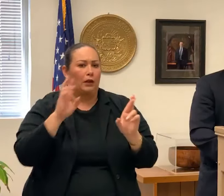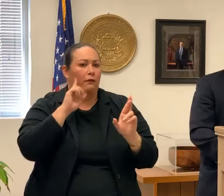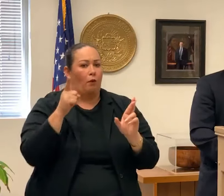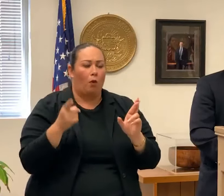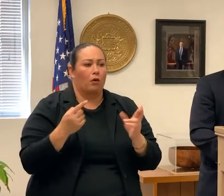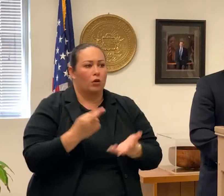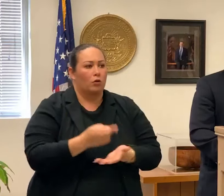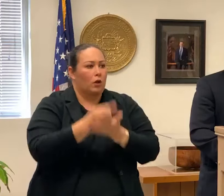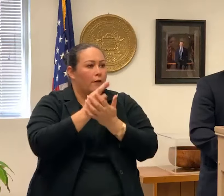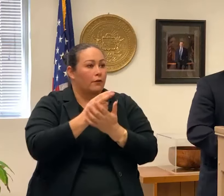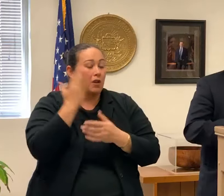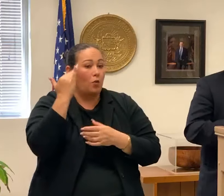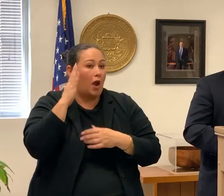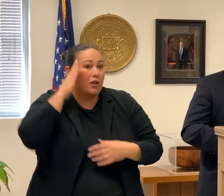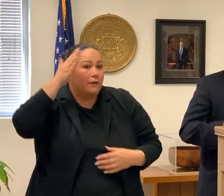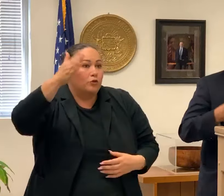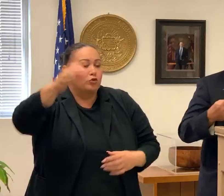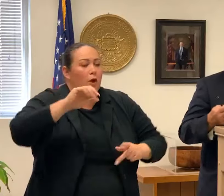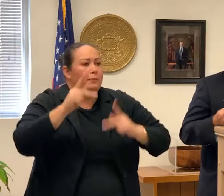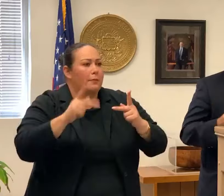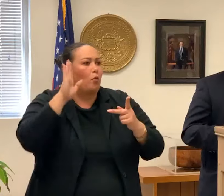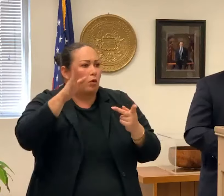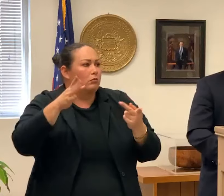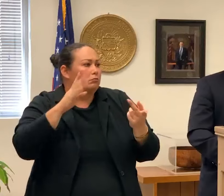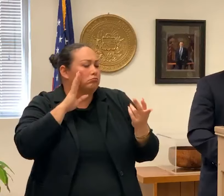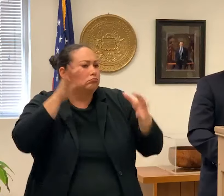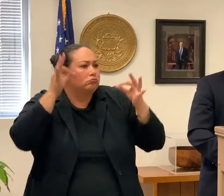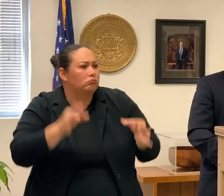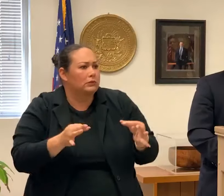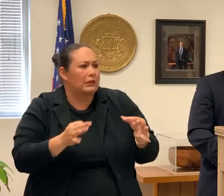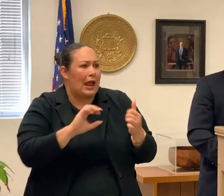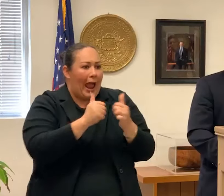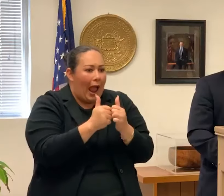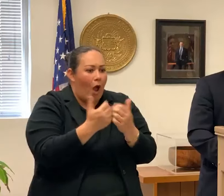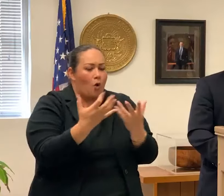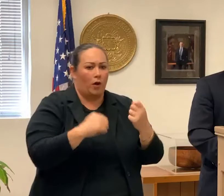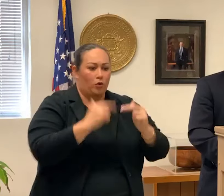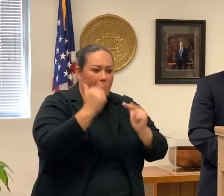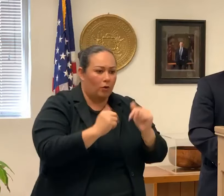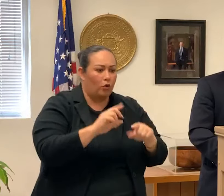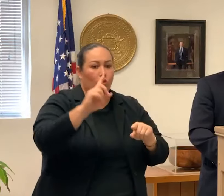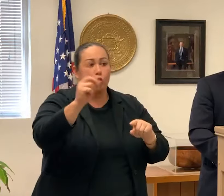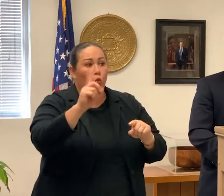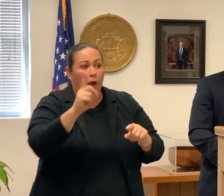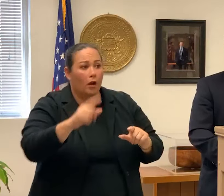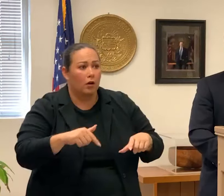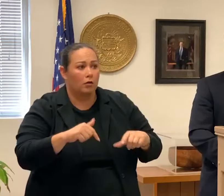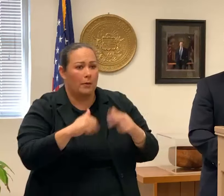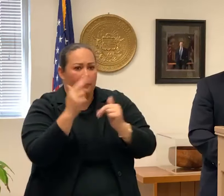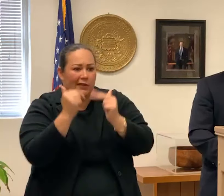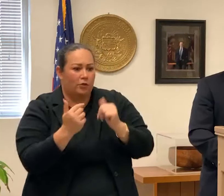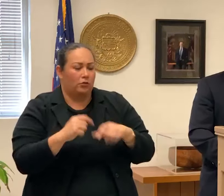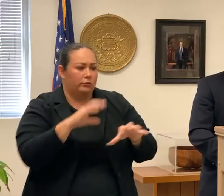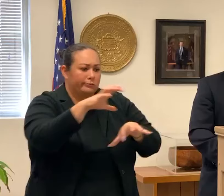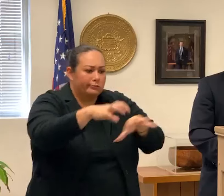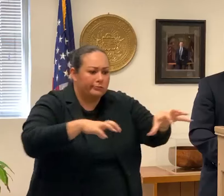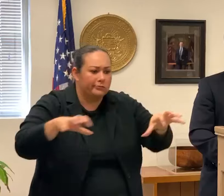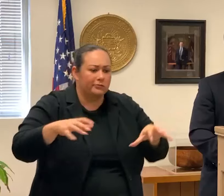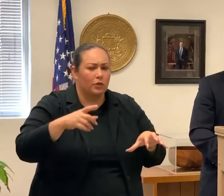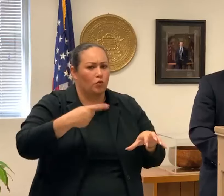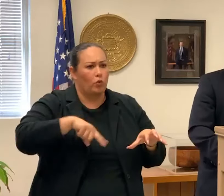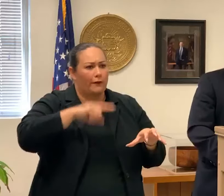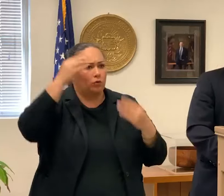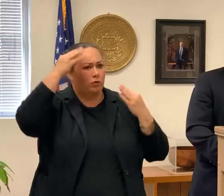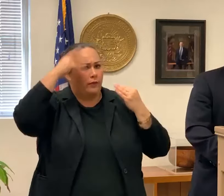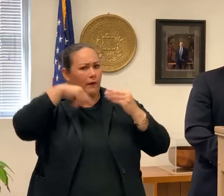term, eventually the people will decide how they want to rebuild, how and where their homes should be. And so we have to be very thoughtful about the environmental health. It